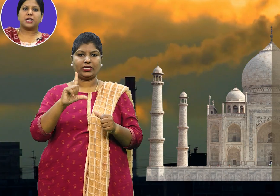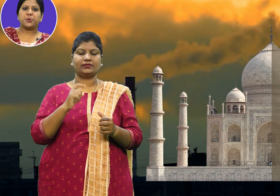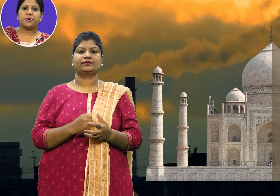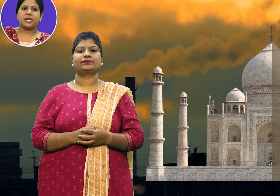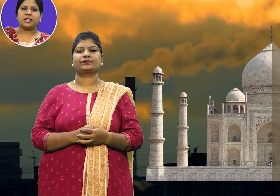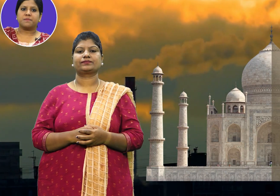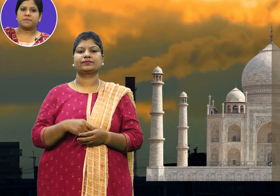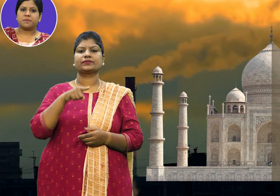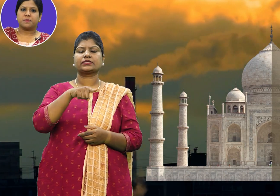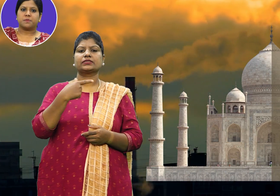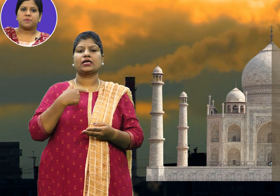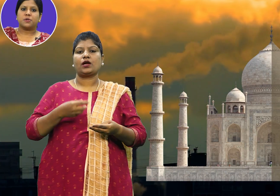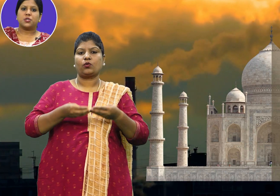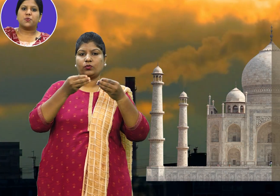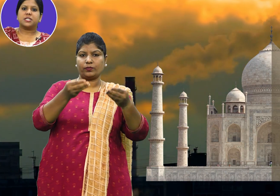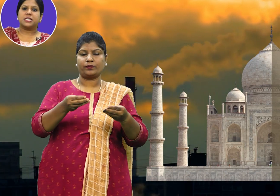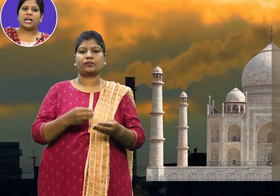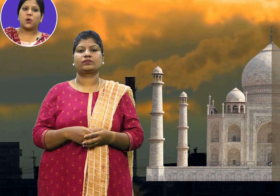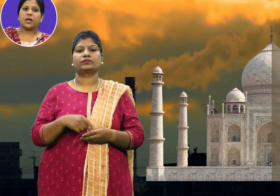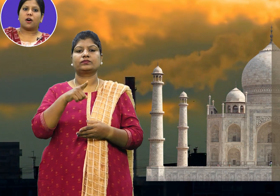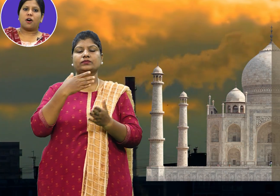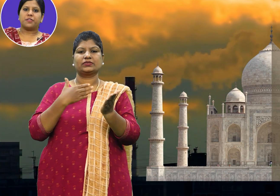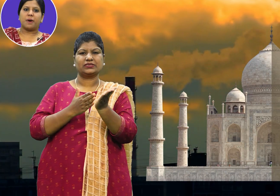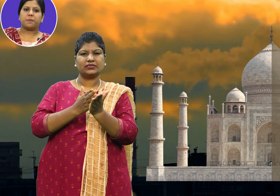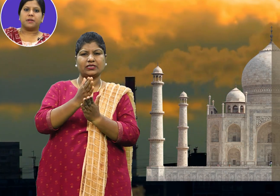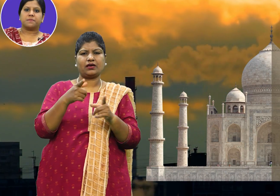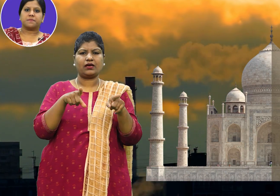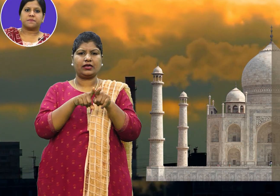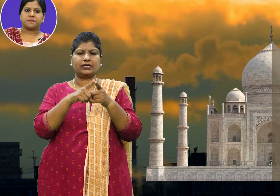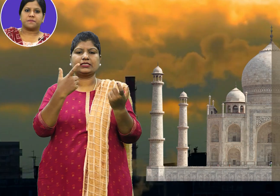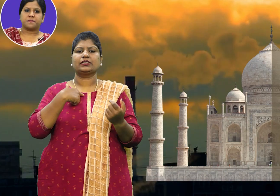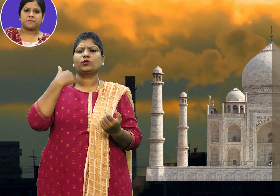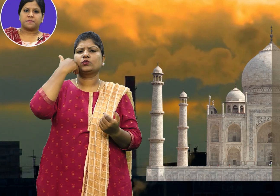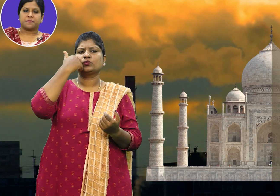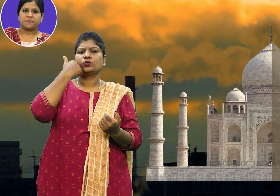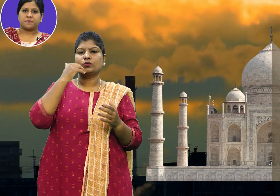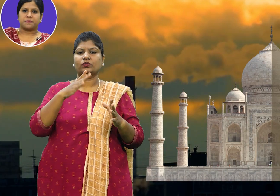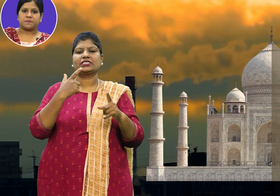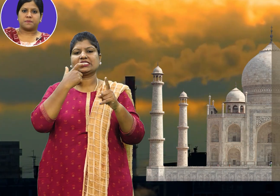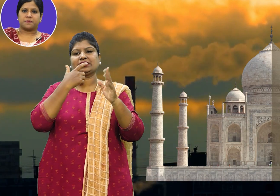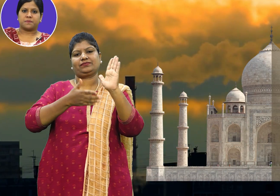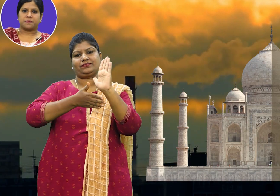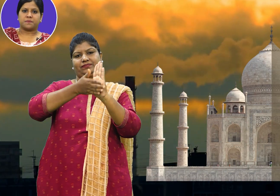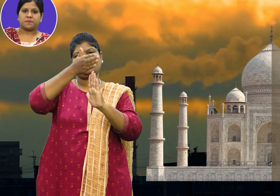has contributed towards the yellowing of the marble.